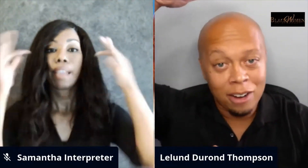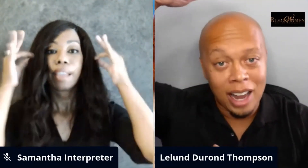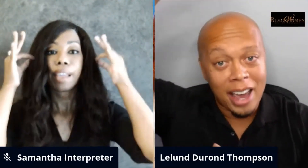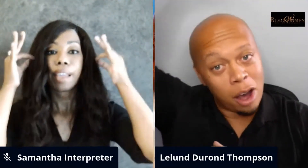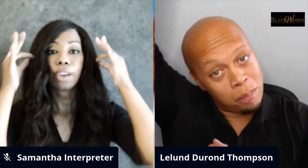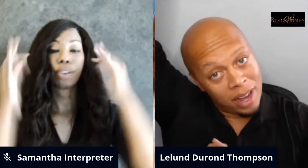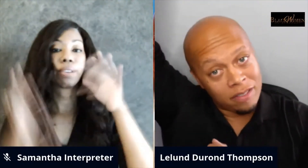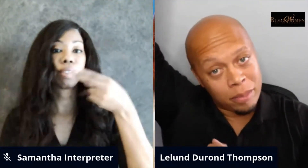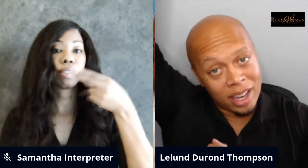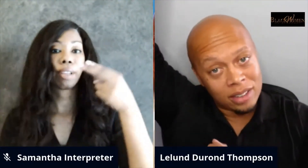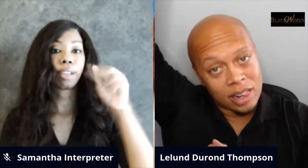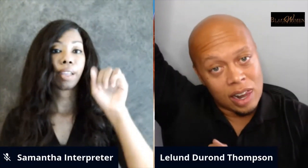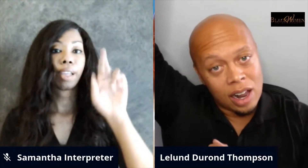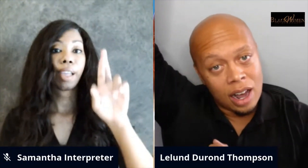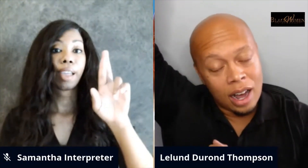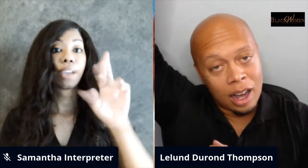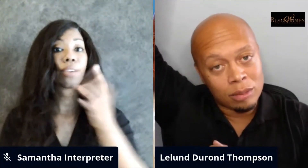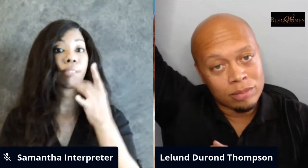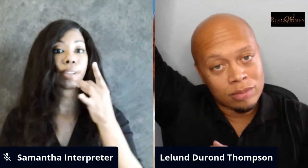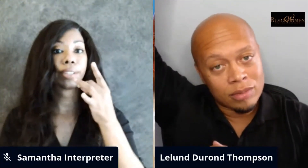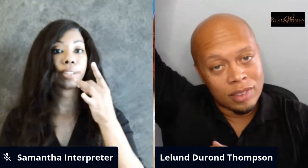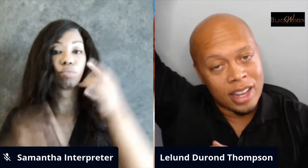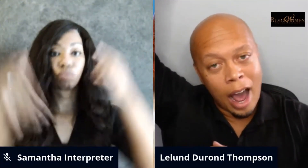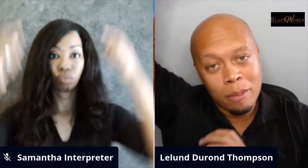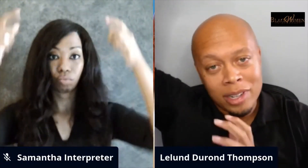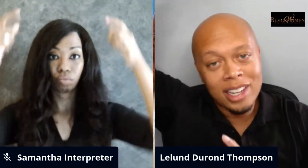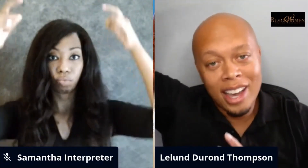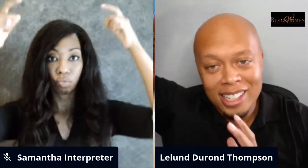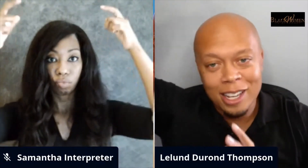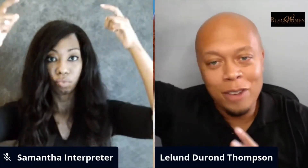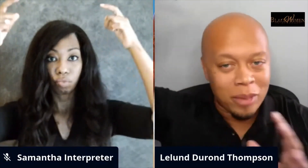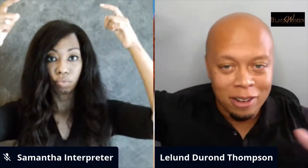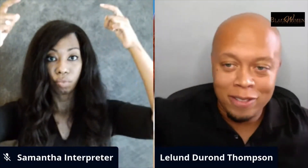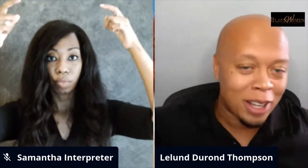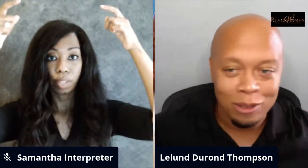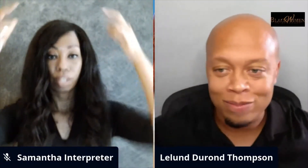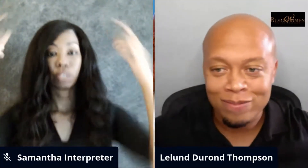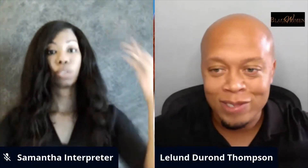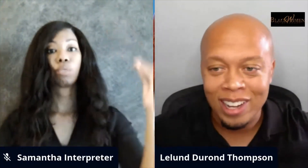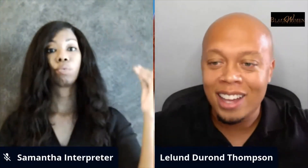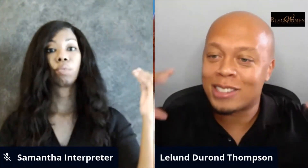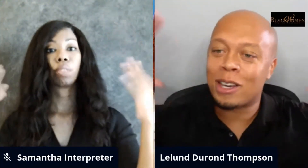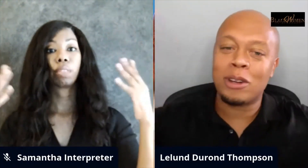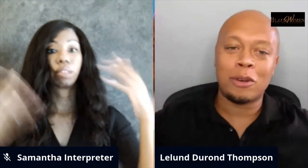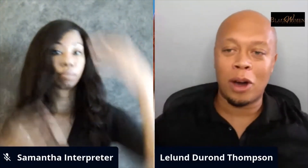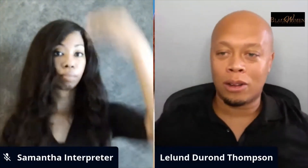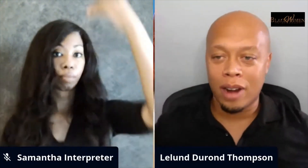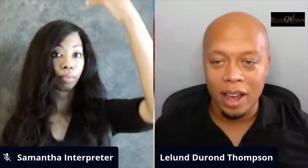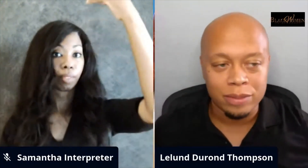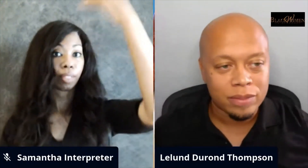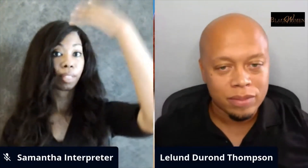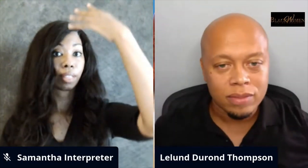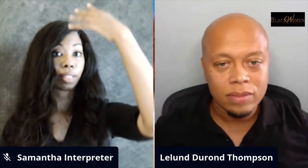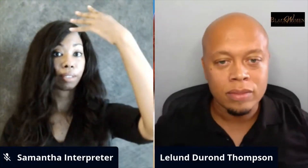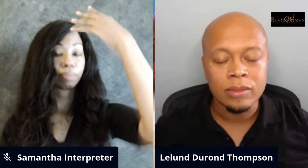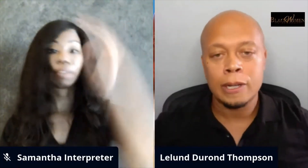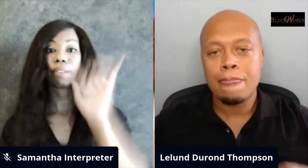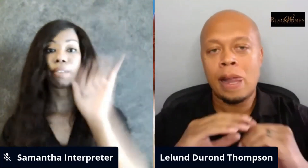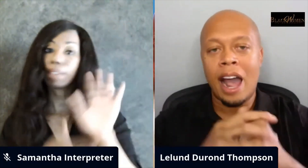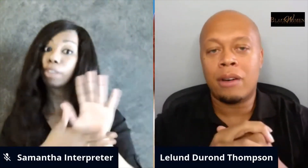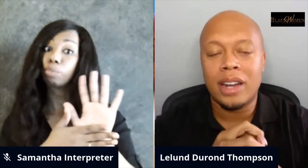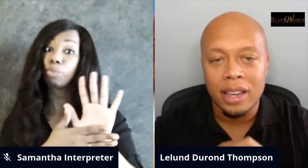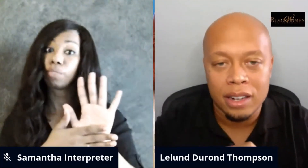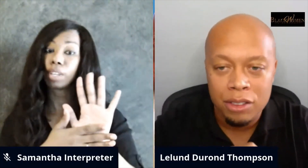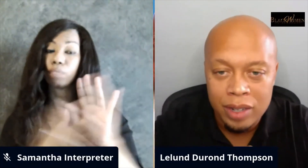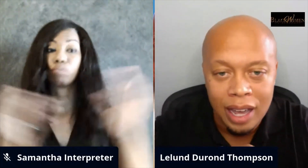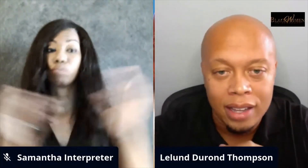my hair light above me. Then I'm lit as if I'm in a film. Light is coming from all around.